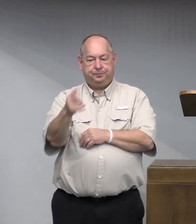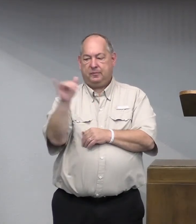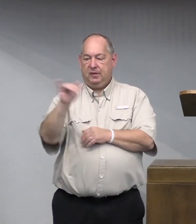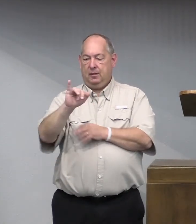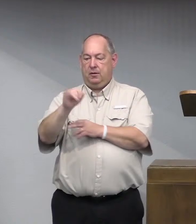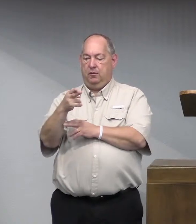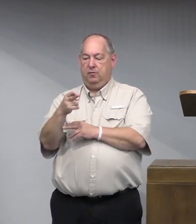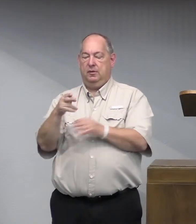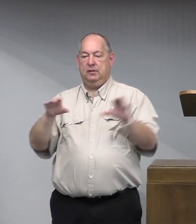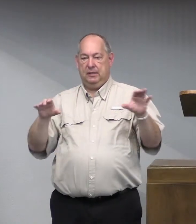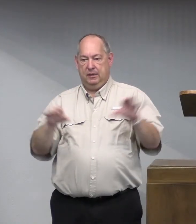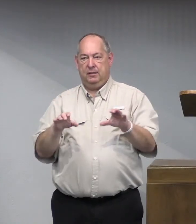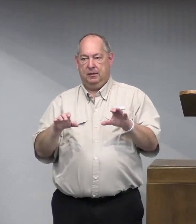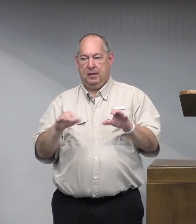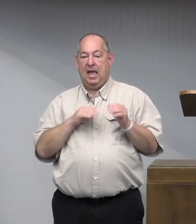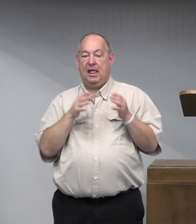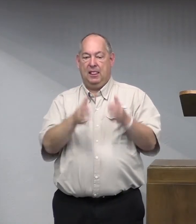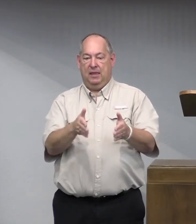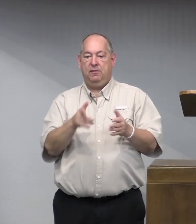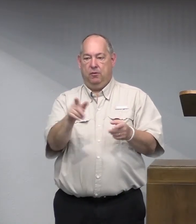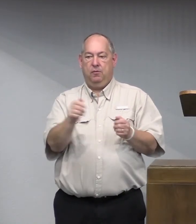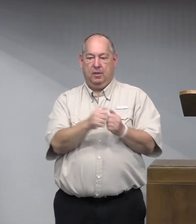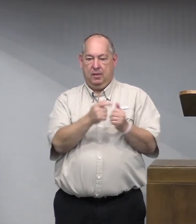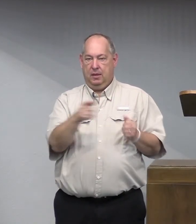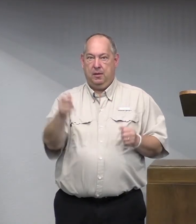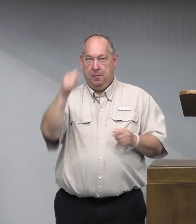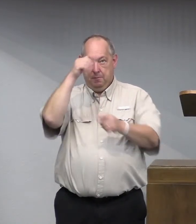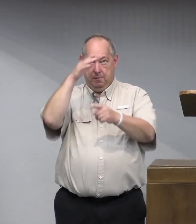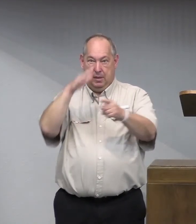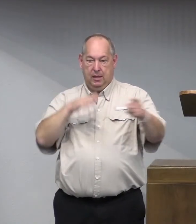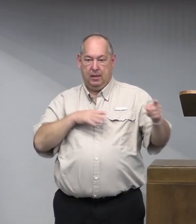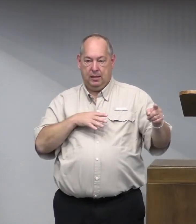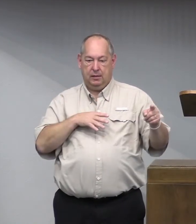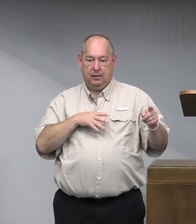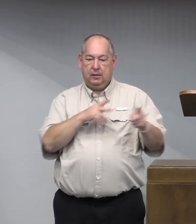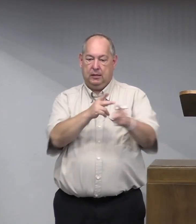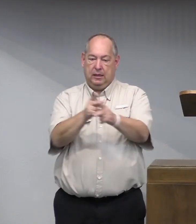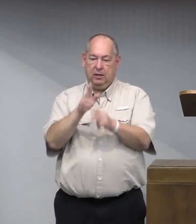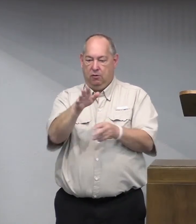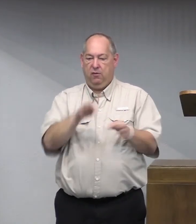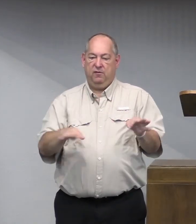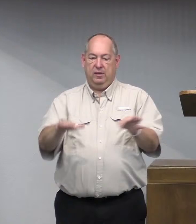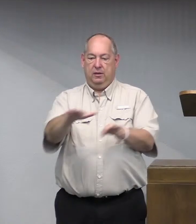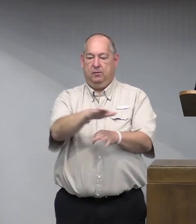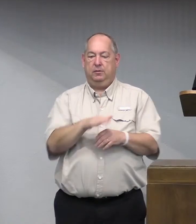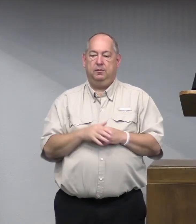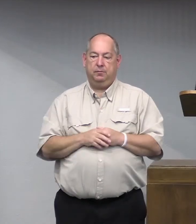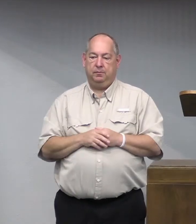Joseph did. I leave you with this. Men, tend your field.